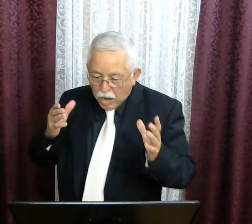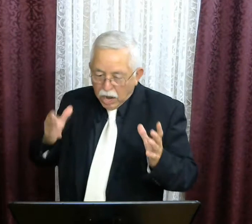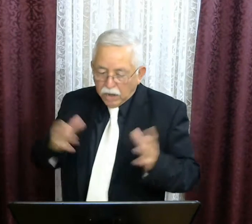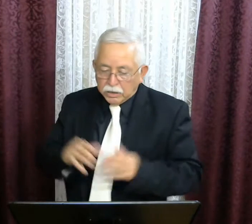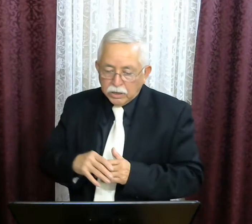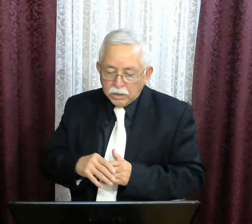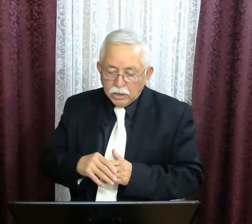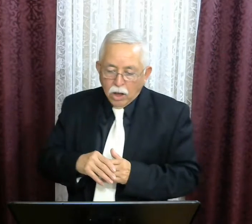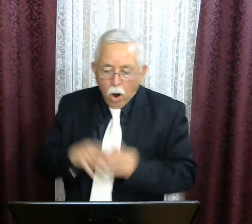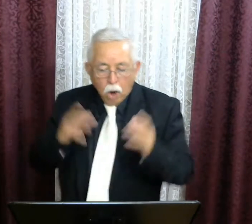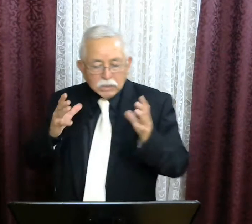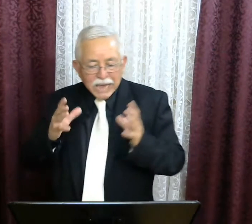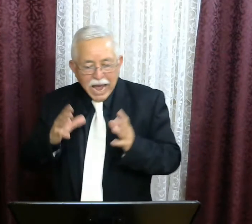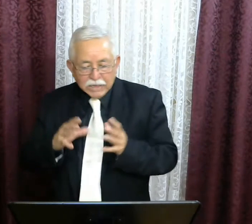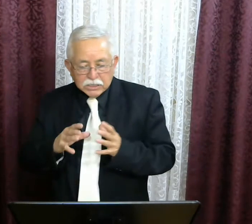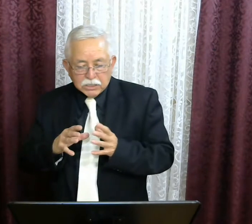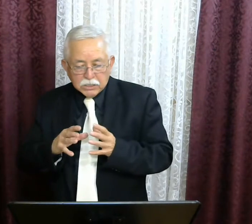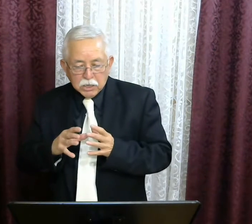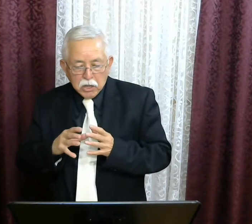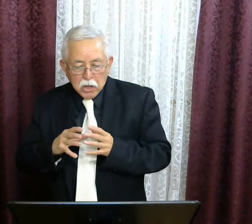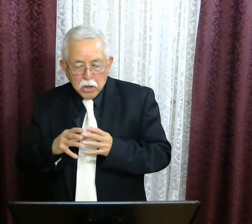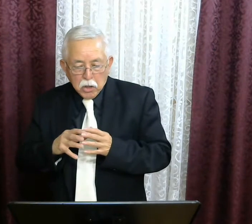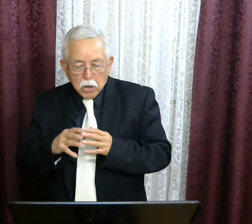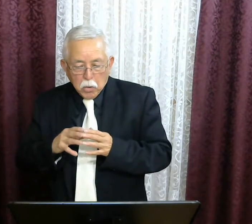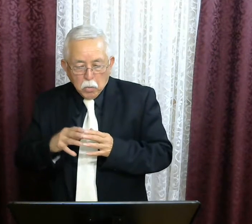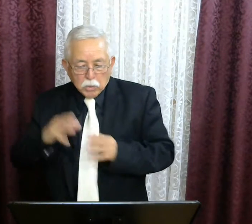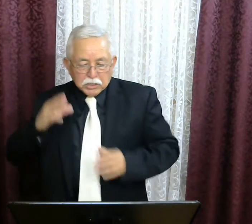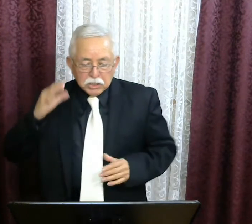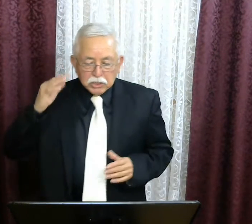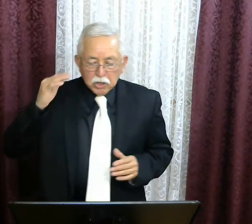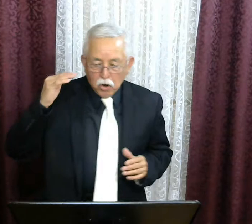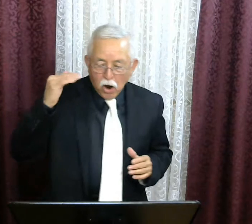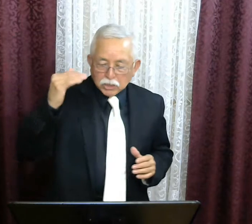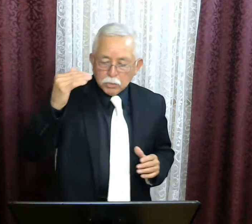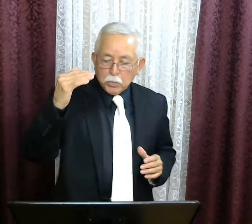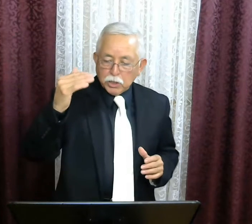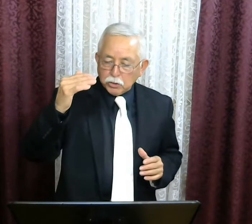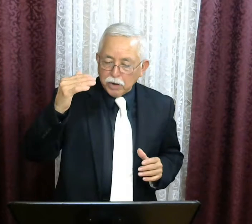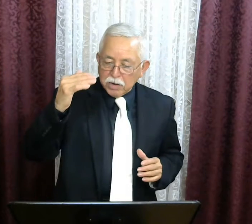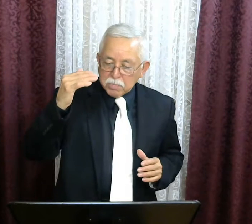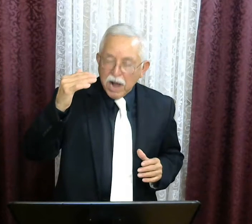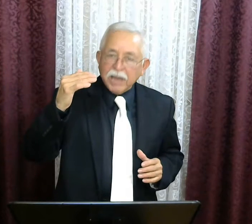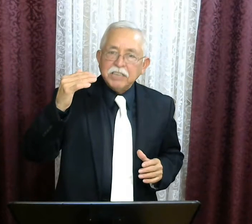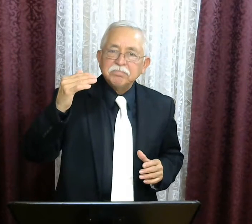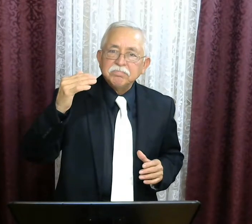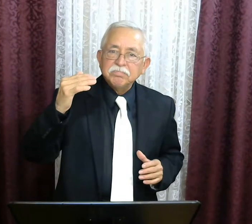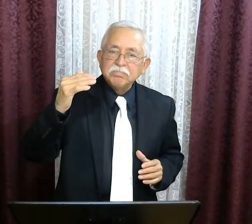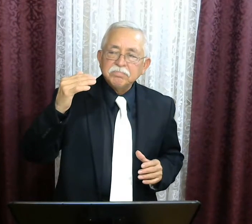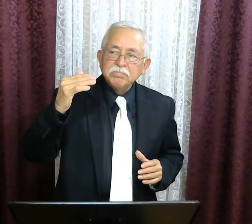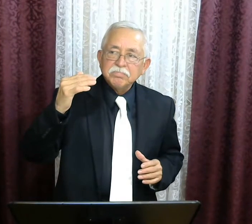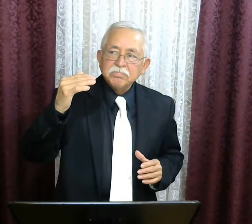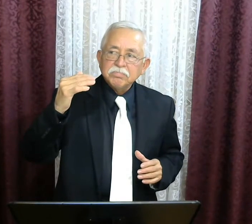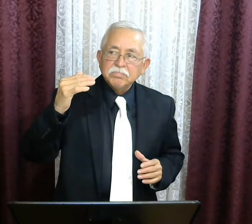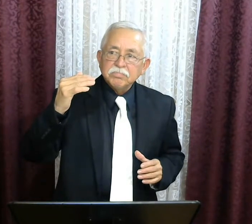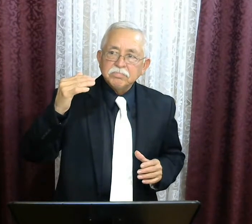God always acting with this larger picture in mind. His